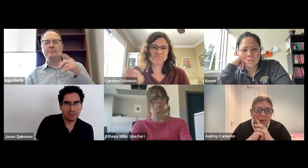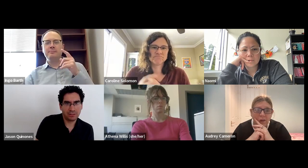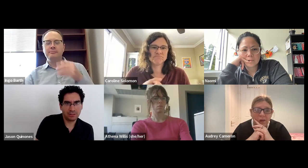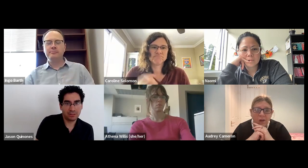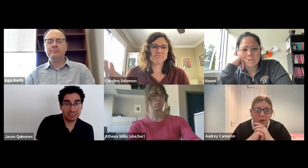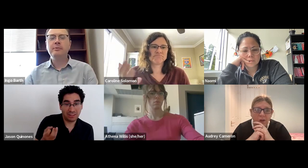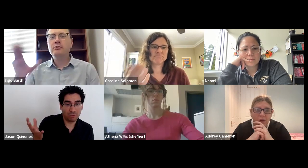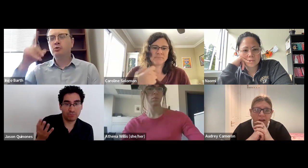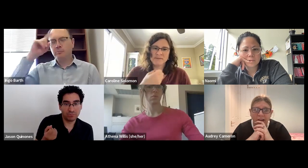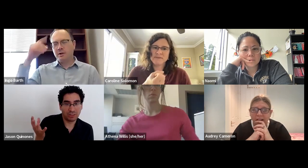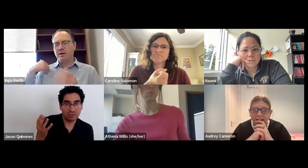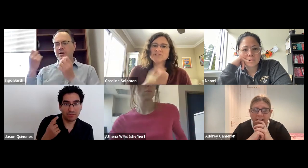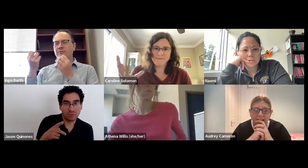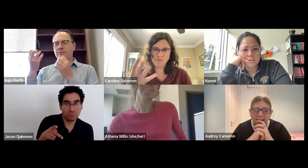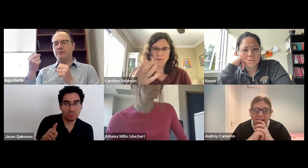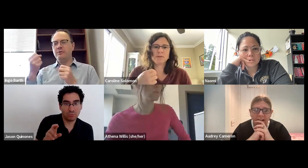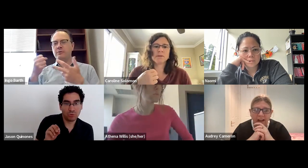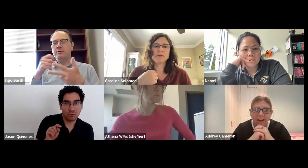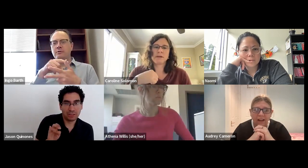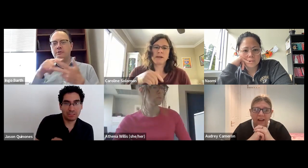Sorry, I missed that one. Do you have a sign for protein?